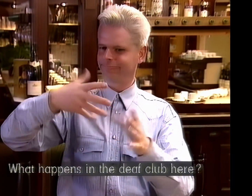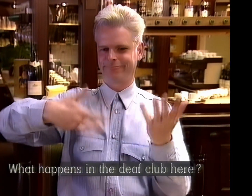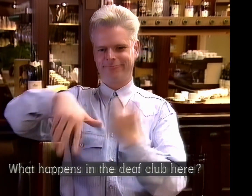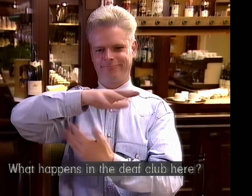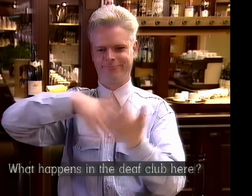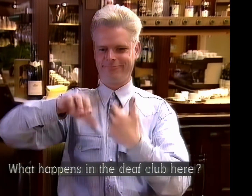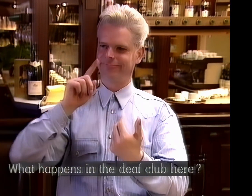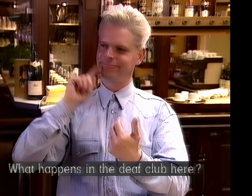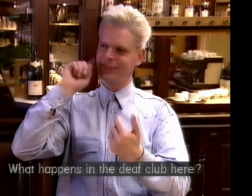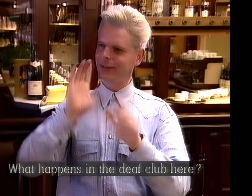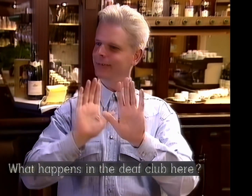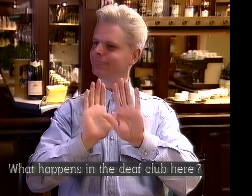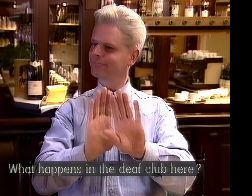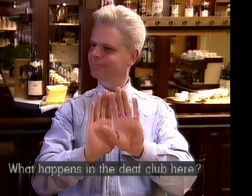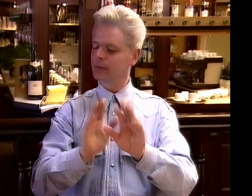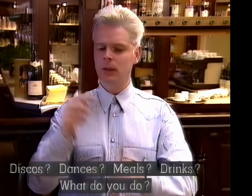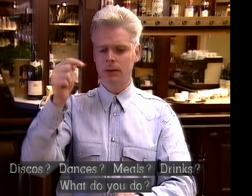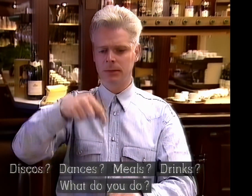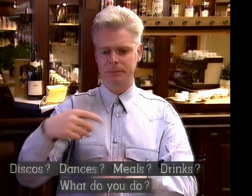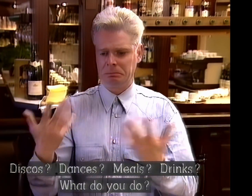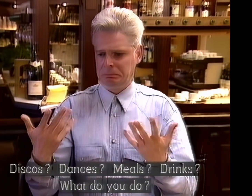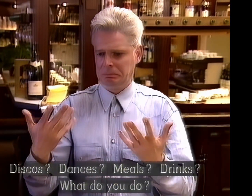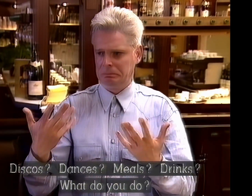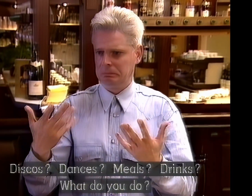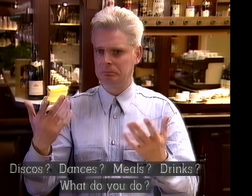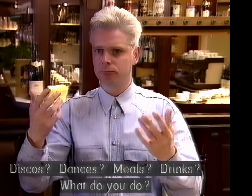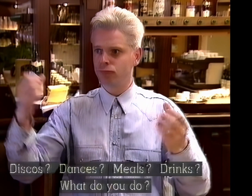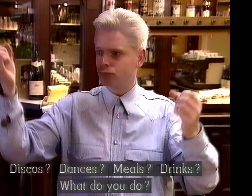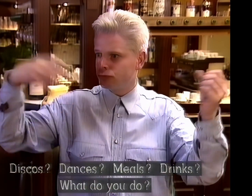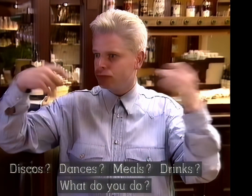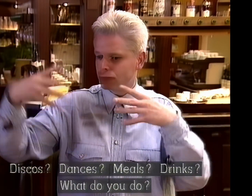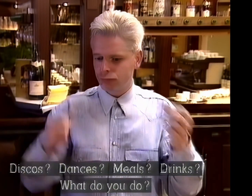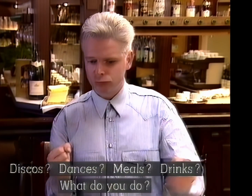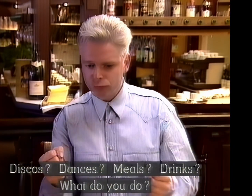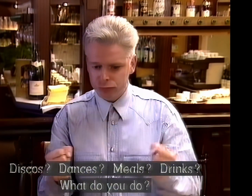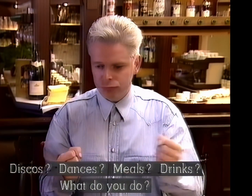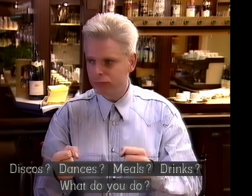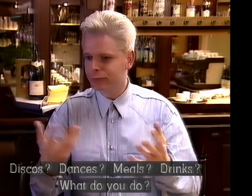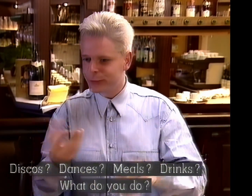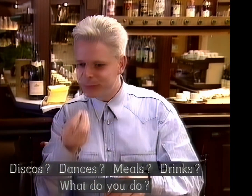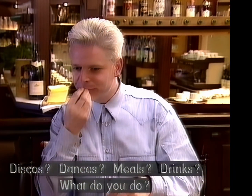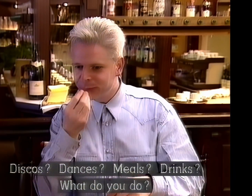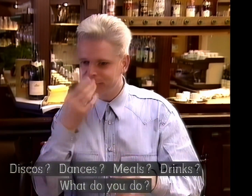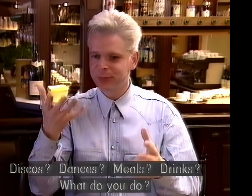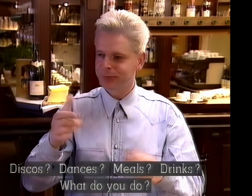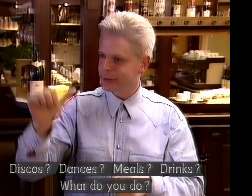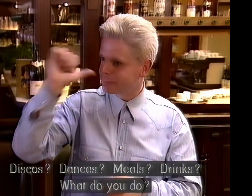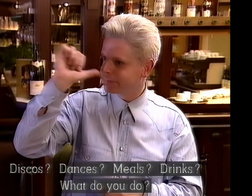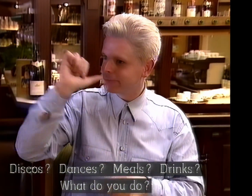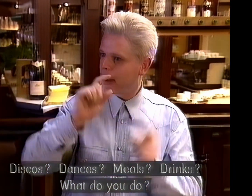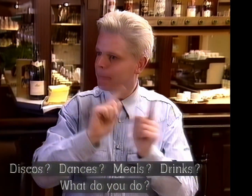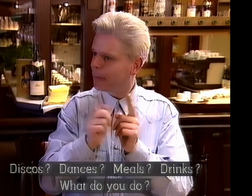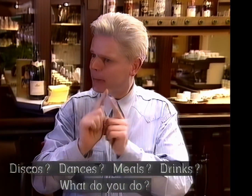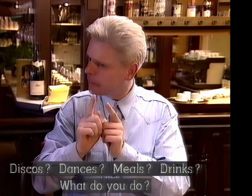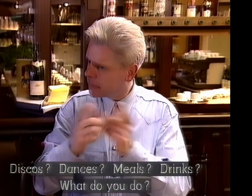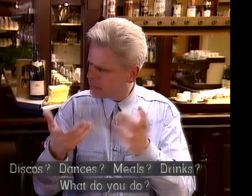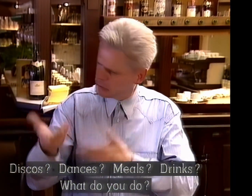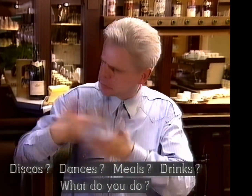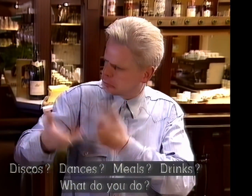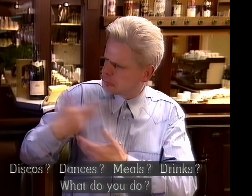Now, what happens in the deaf club here? I mean, discos and dances, meals, drinks. I mean, what do you do?